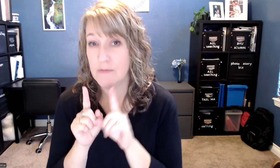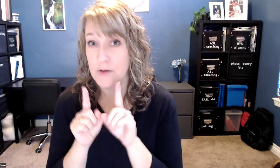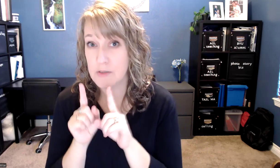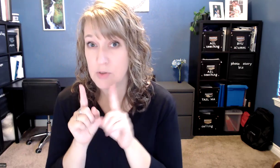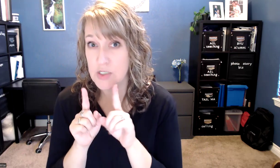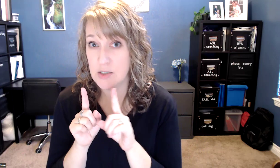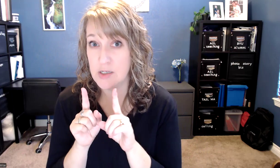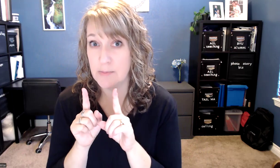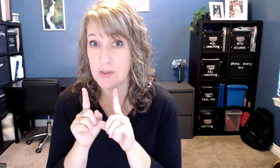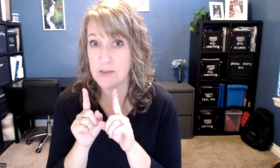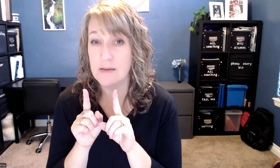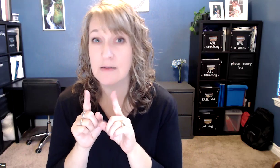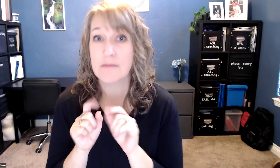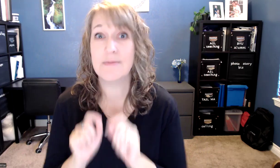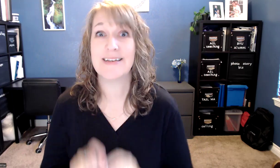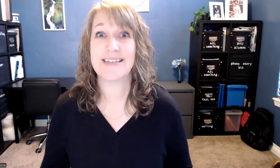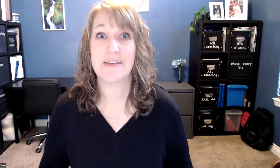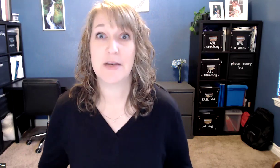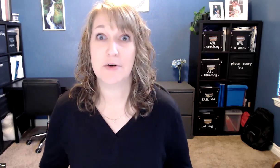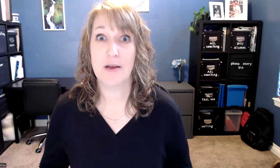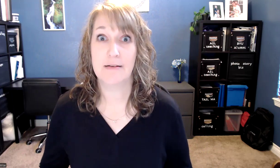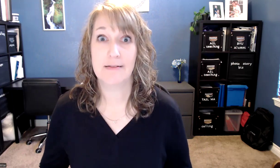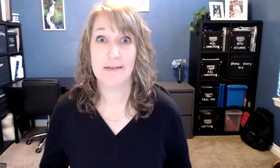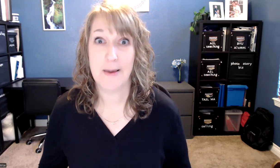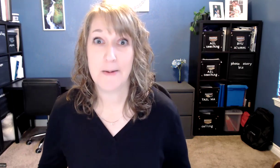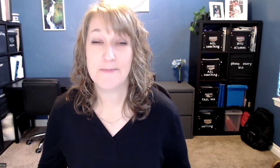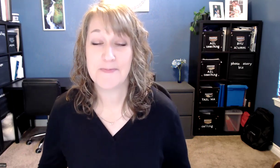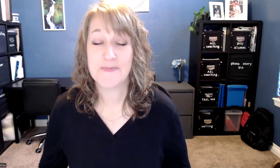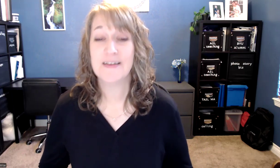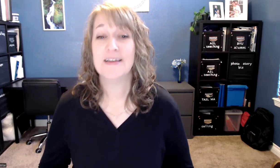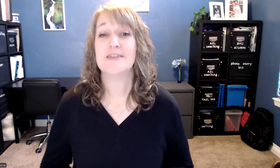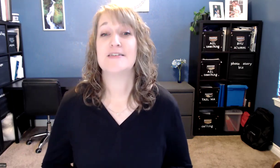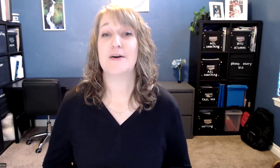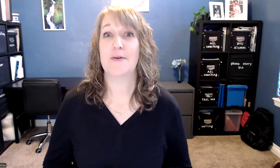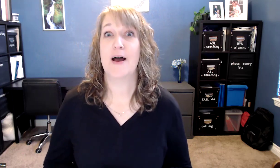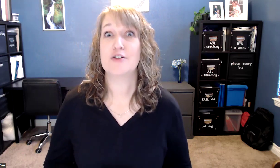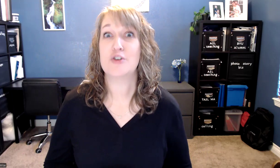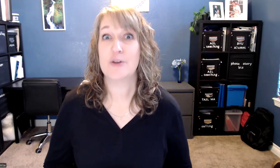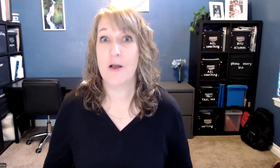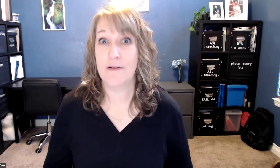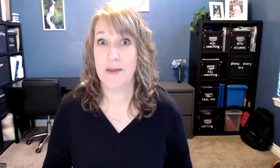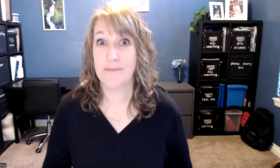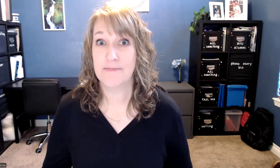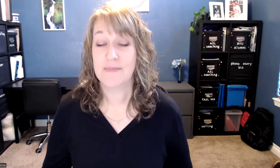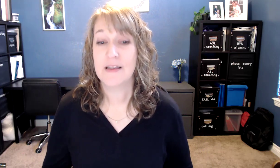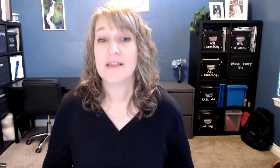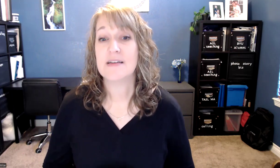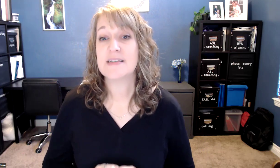their double-digit numbers being 6, 7, 8, or 9. Okay. So I'll show you all of them. The